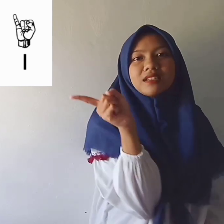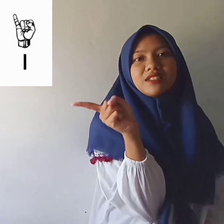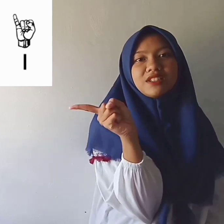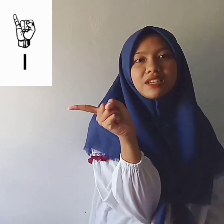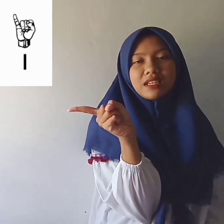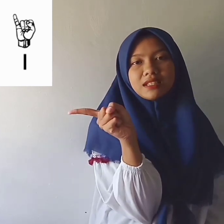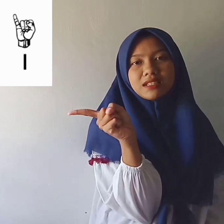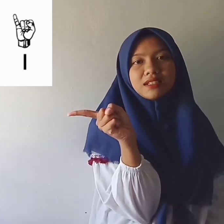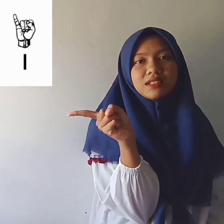G,